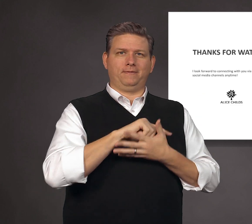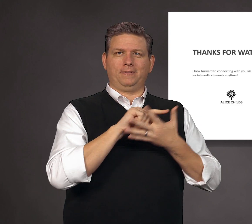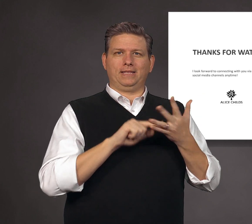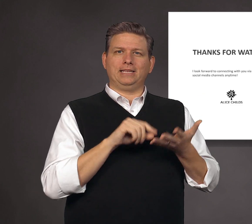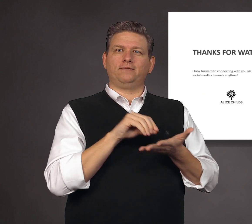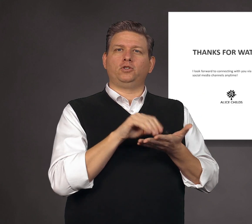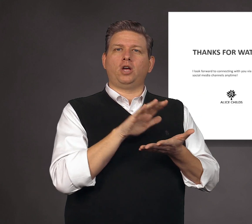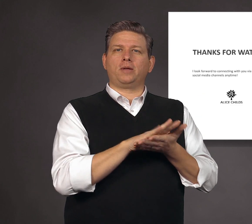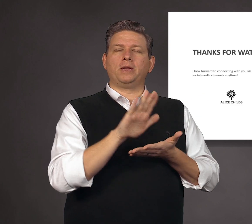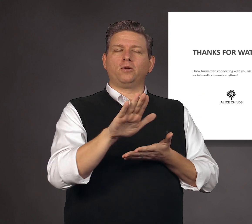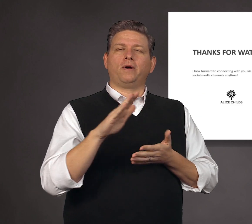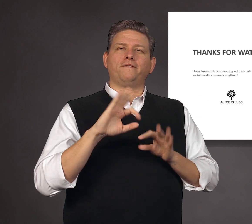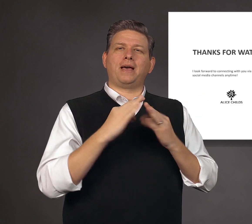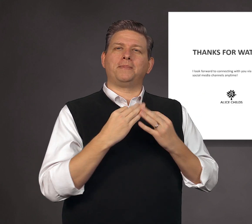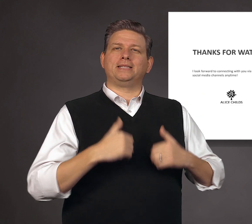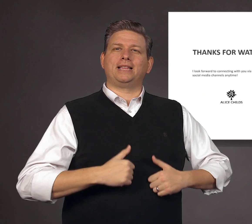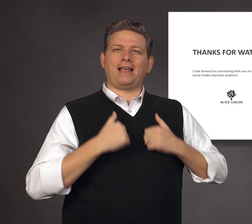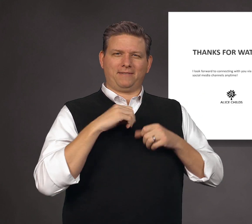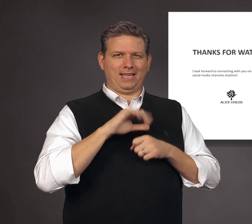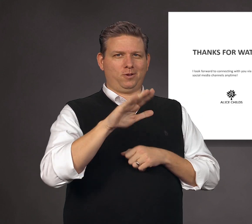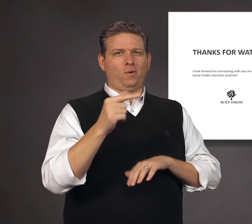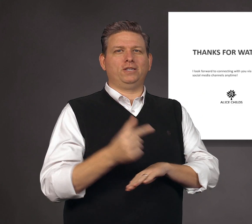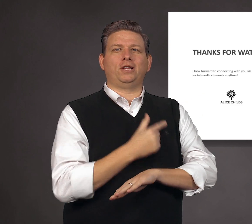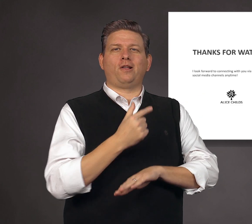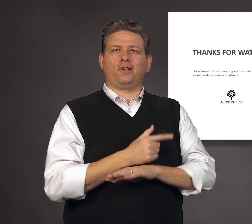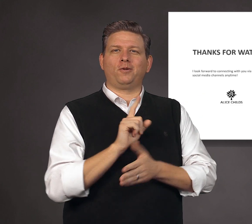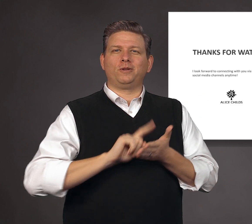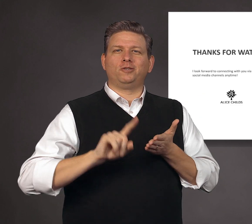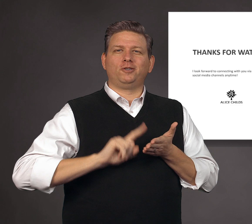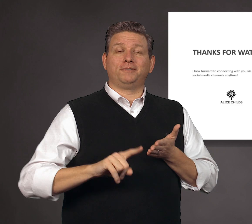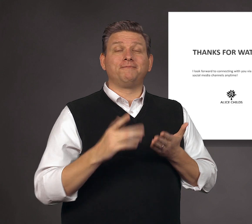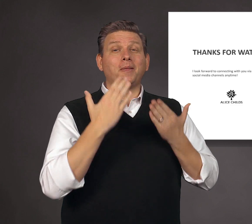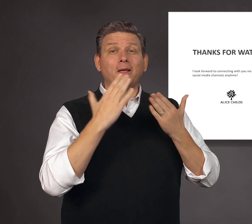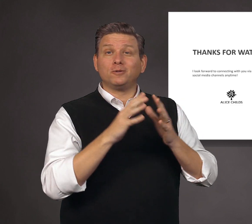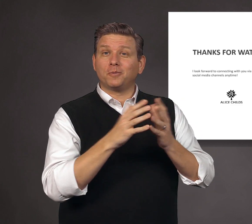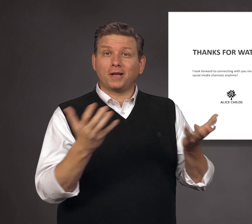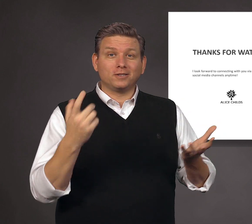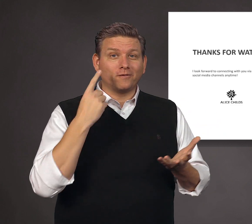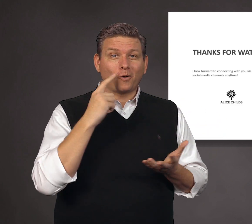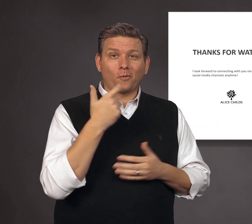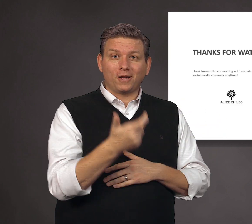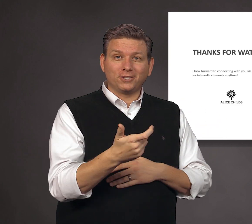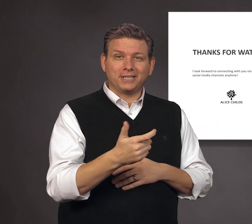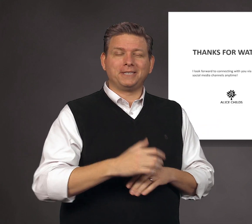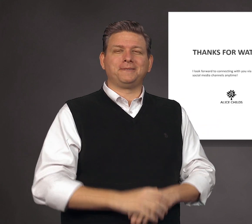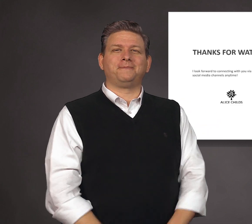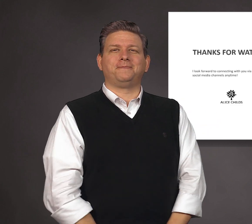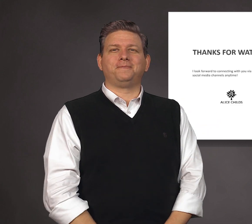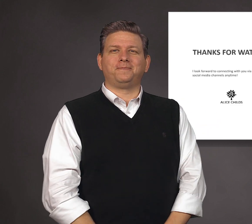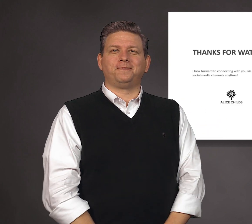documenting your ancestor's life into your genealogical research. Thank you so much for watching.